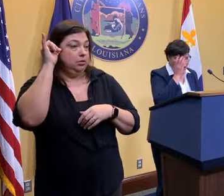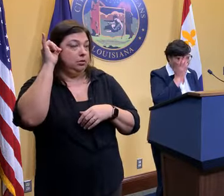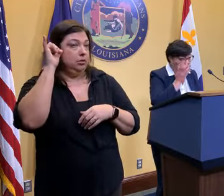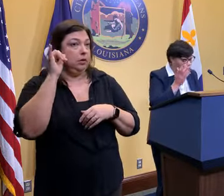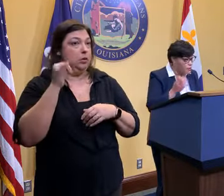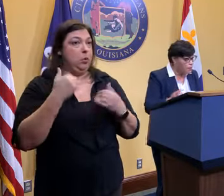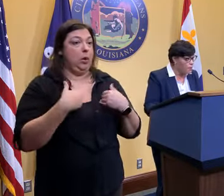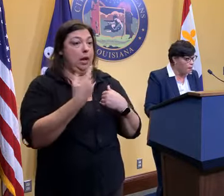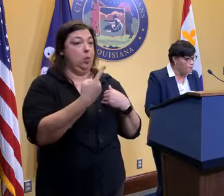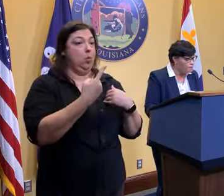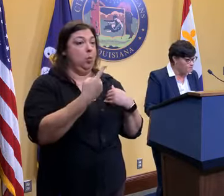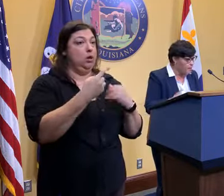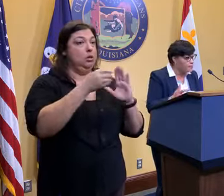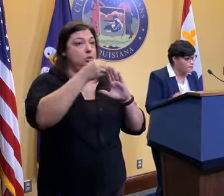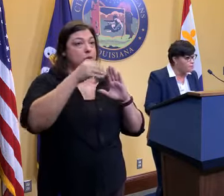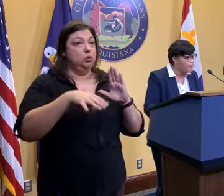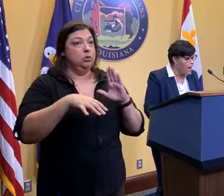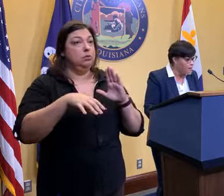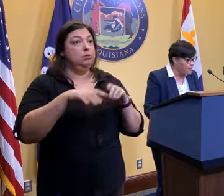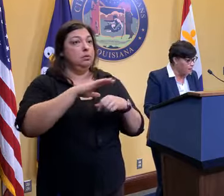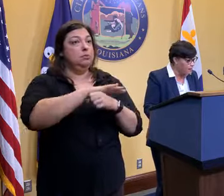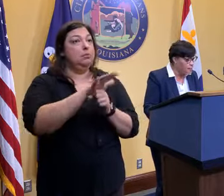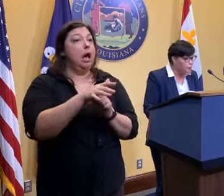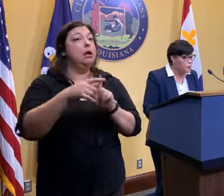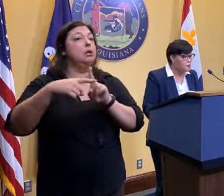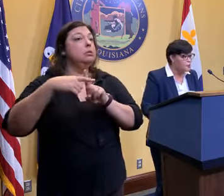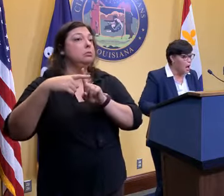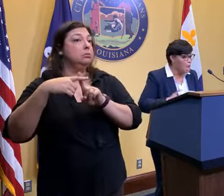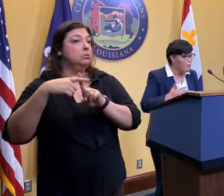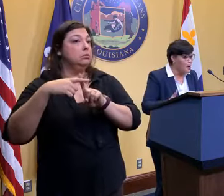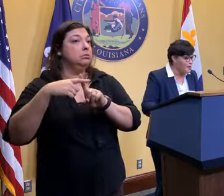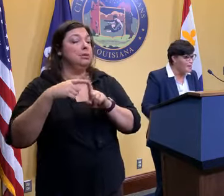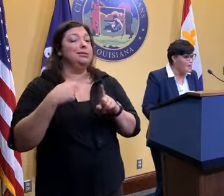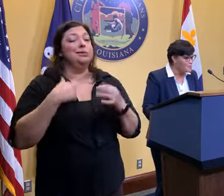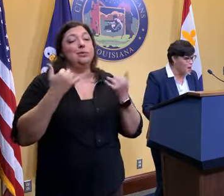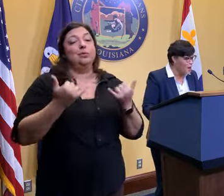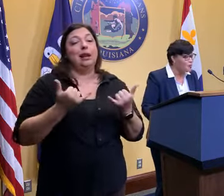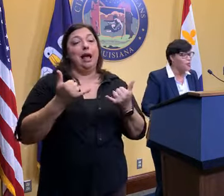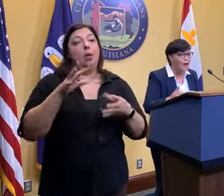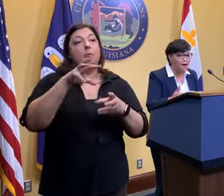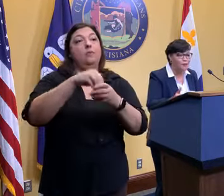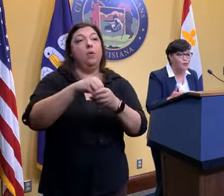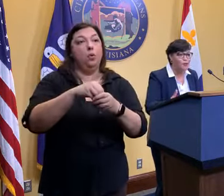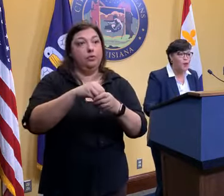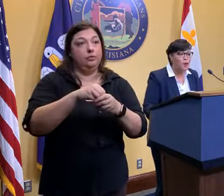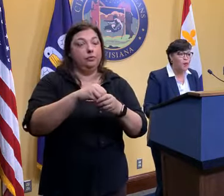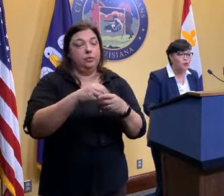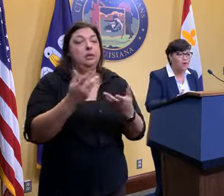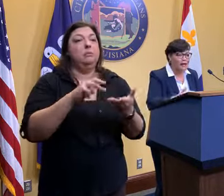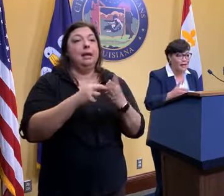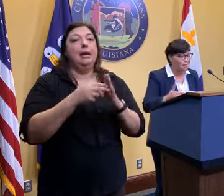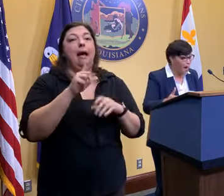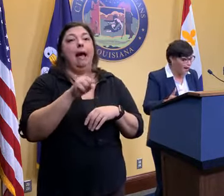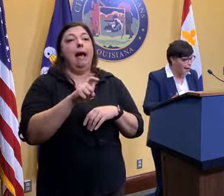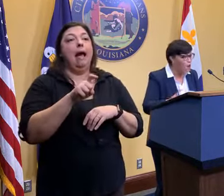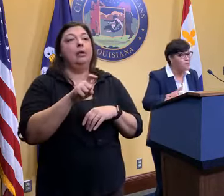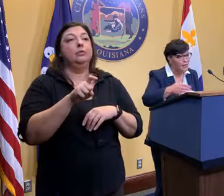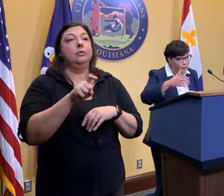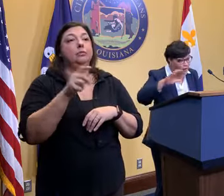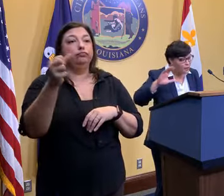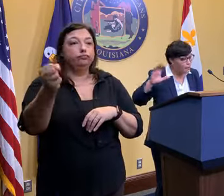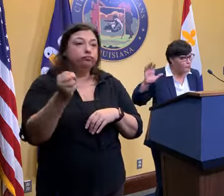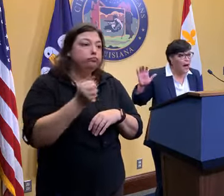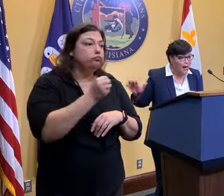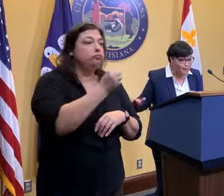we had a student come up being tested positive. So now I'm a part of that as well, having to move my kid back out,